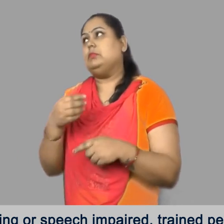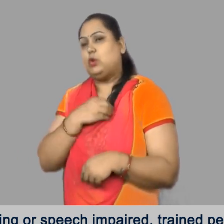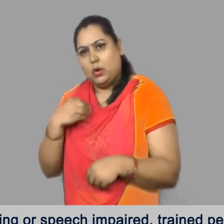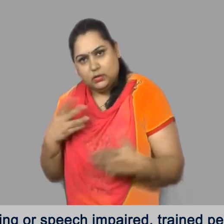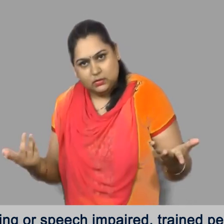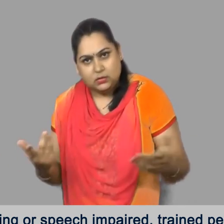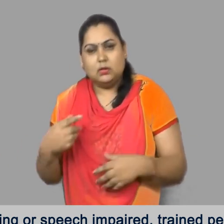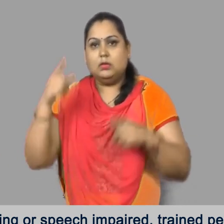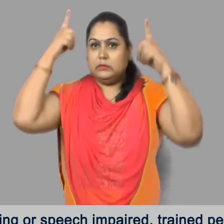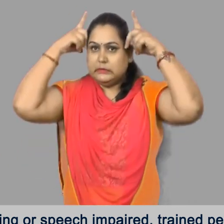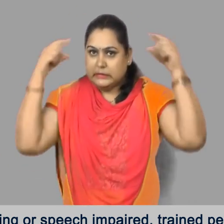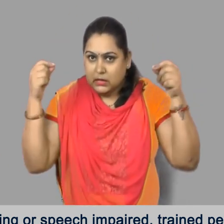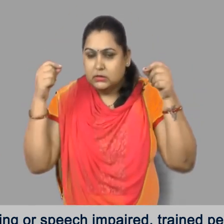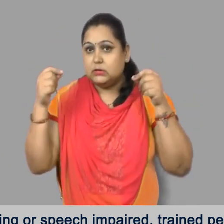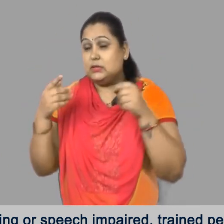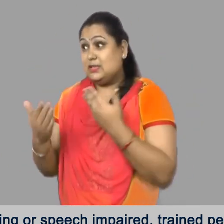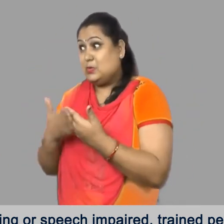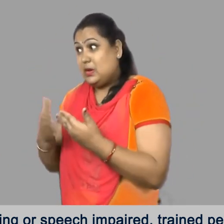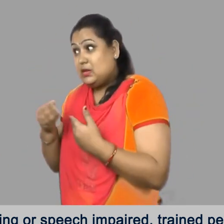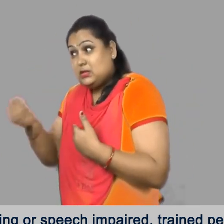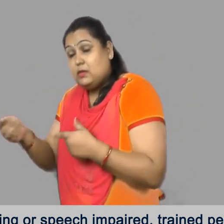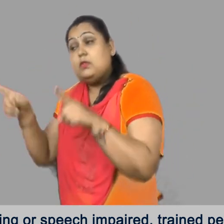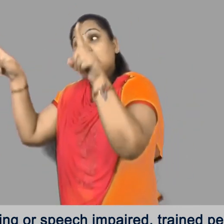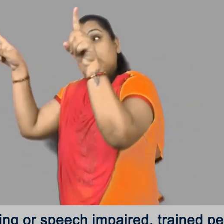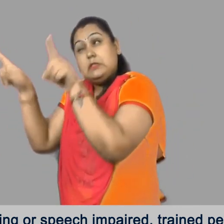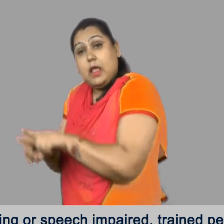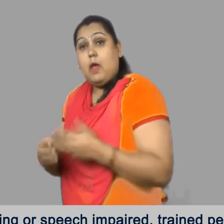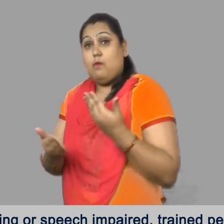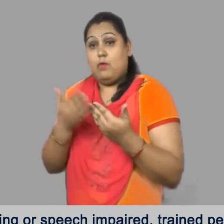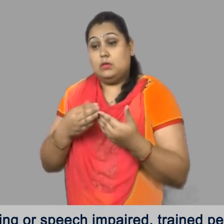given all facilities at par with other general personnel.